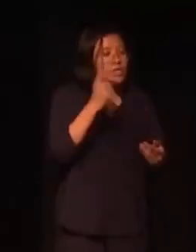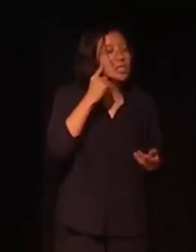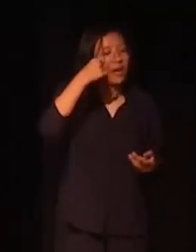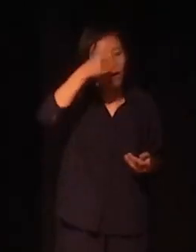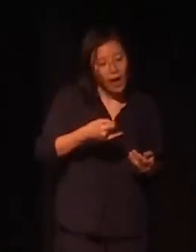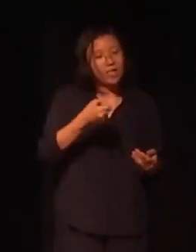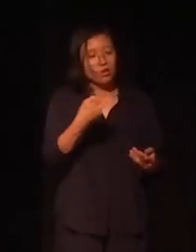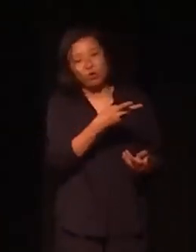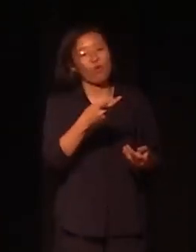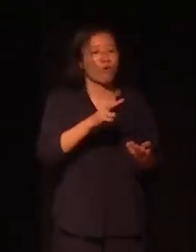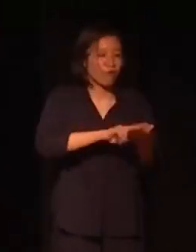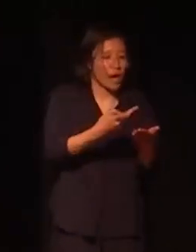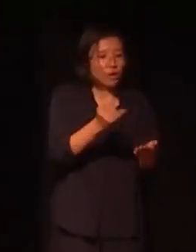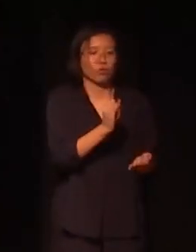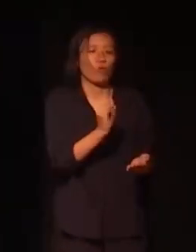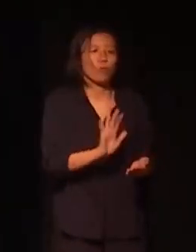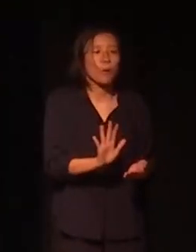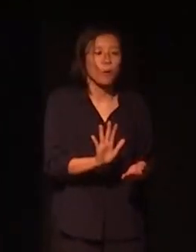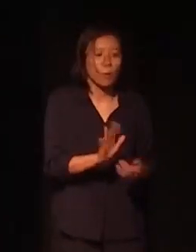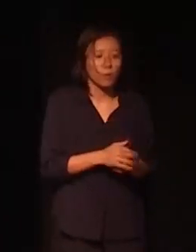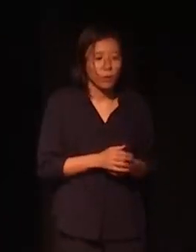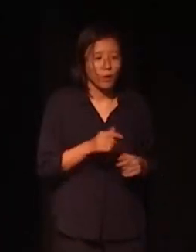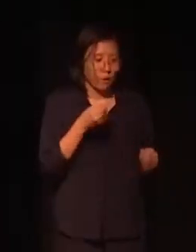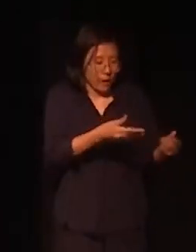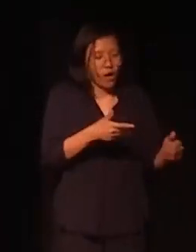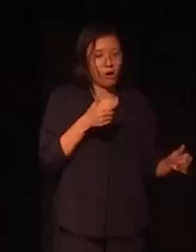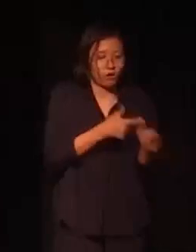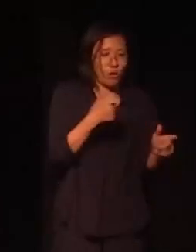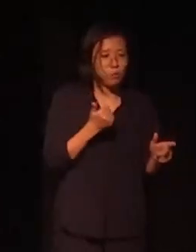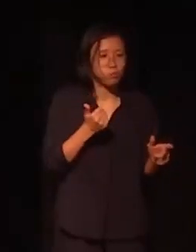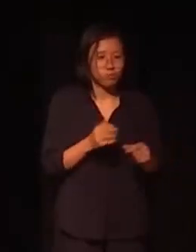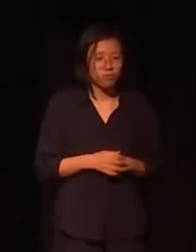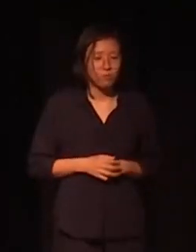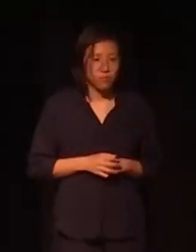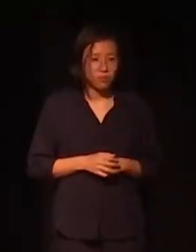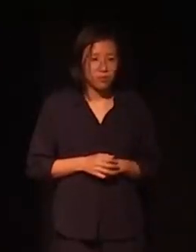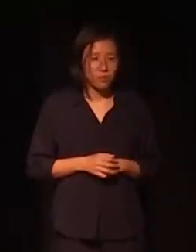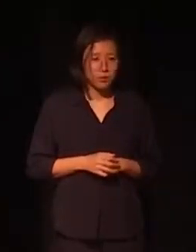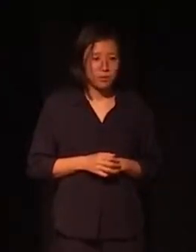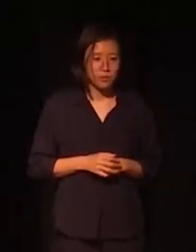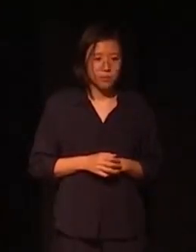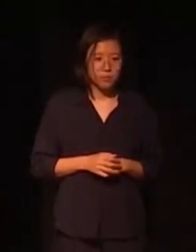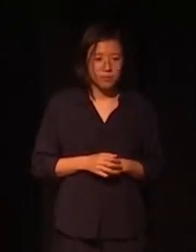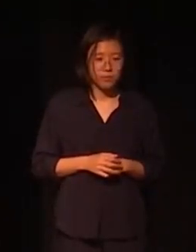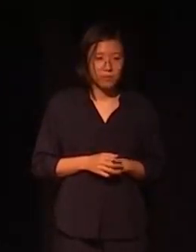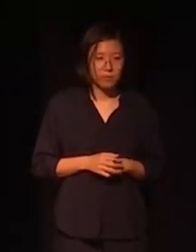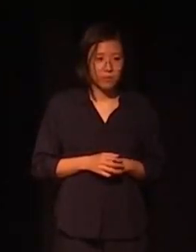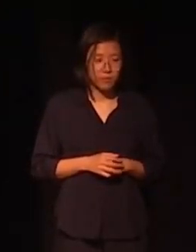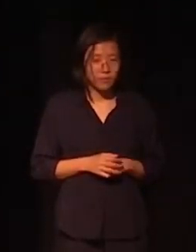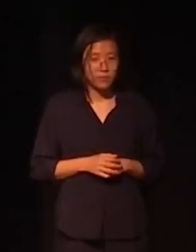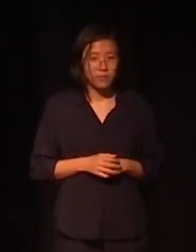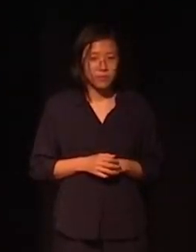it can be dealt with in an adequate manner. Okay, so a byproduct of this